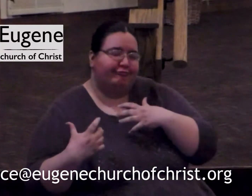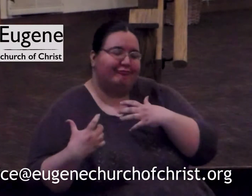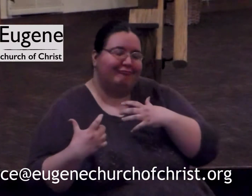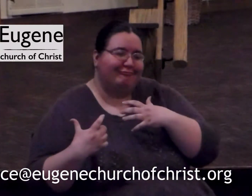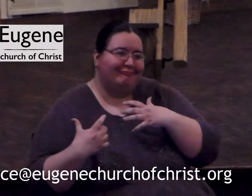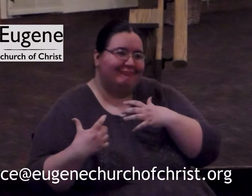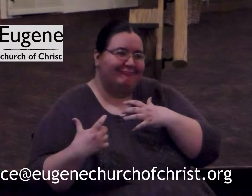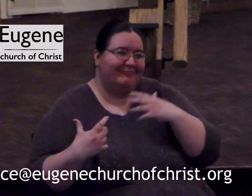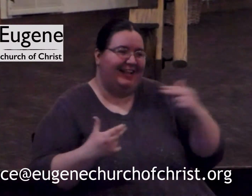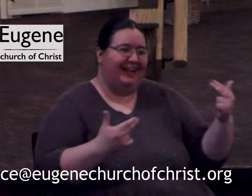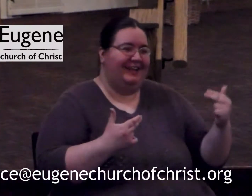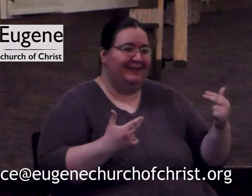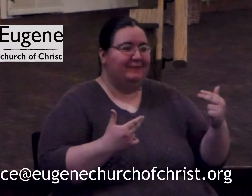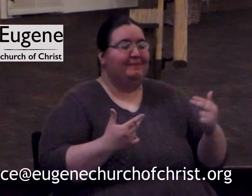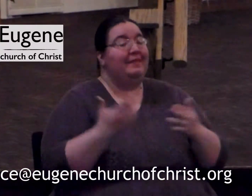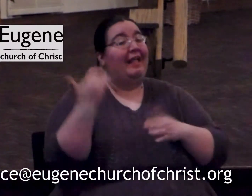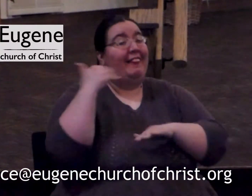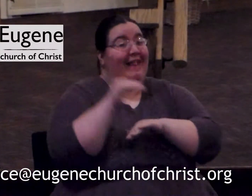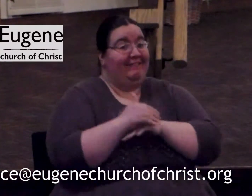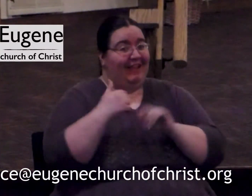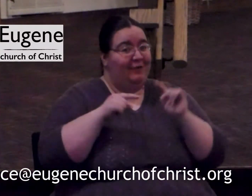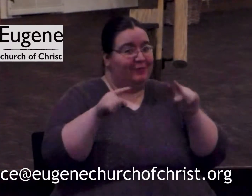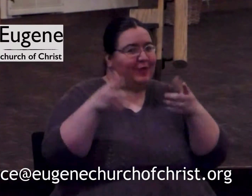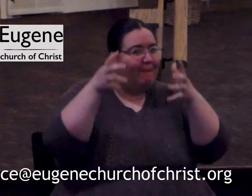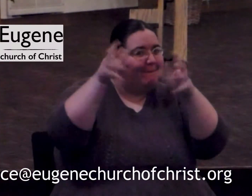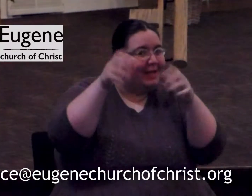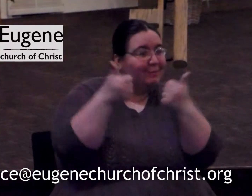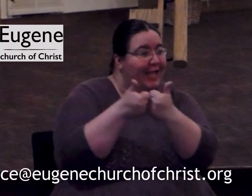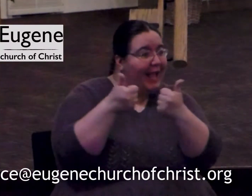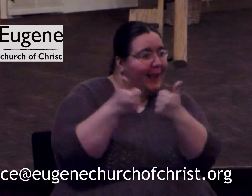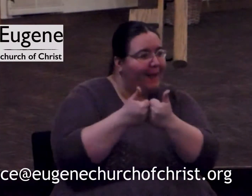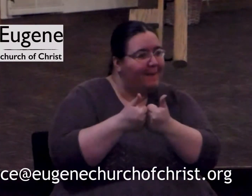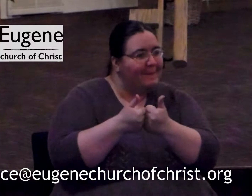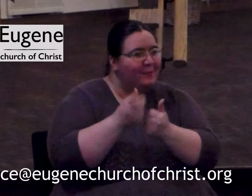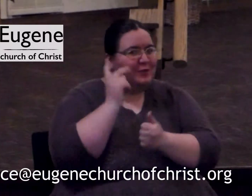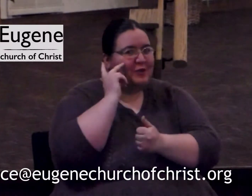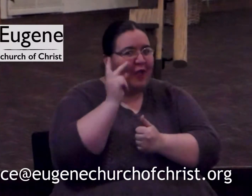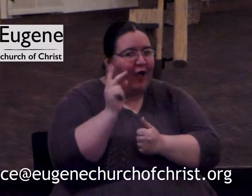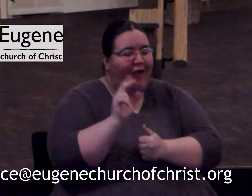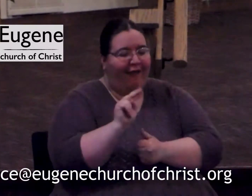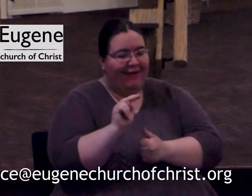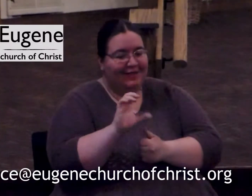I went to a basketball game last night, watched Northwest Christian win again. They're doing a lot of that this year.